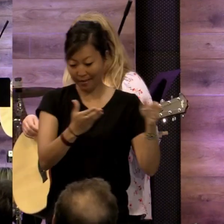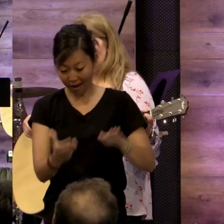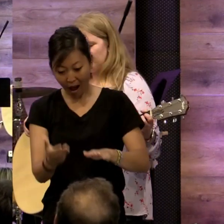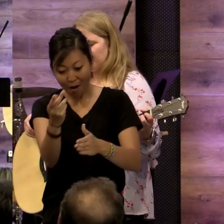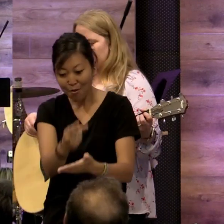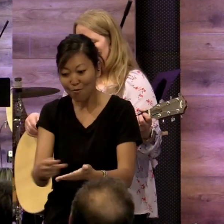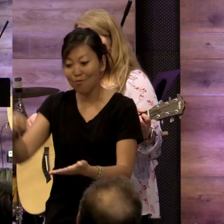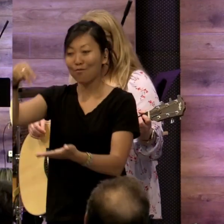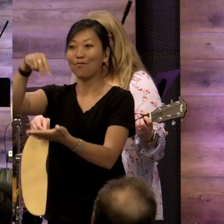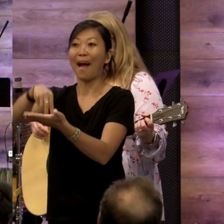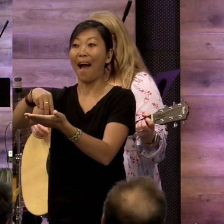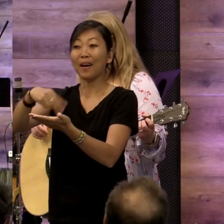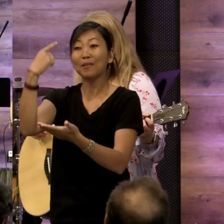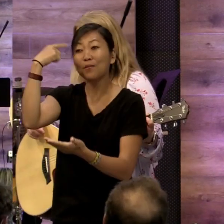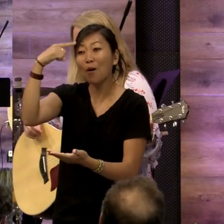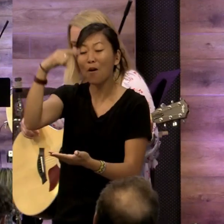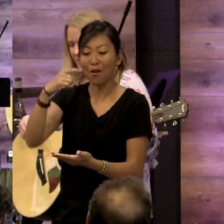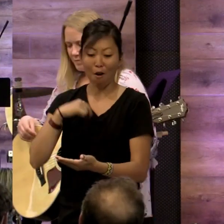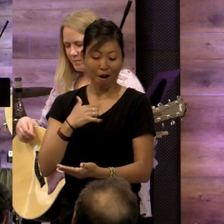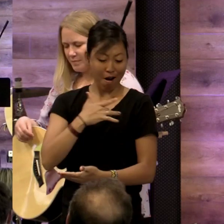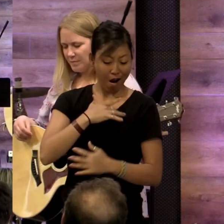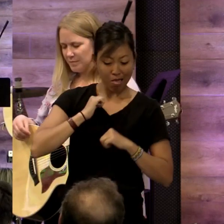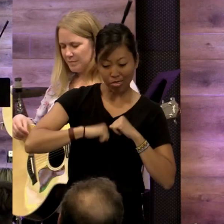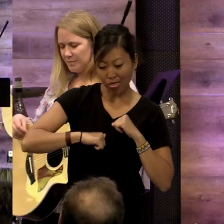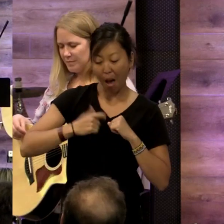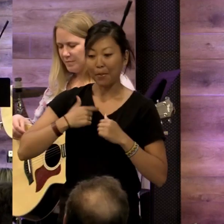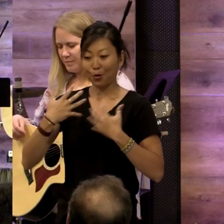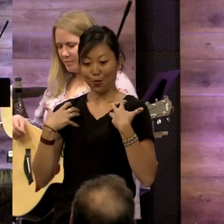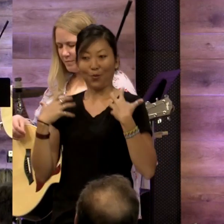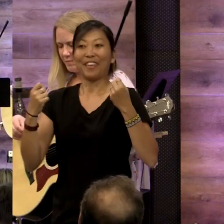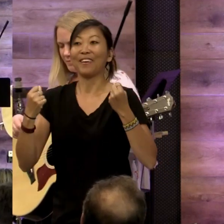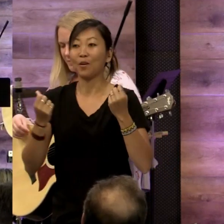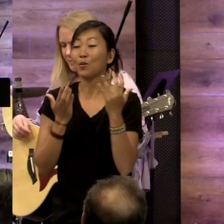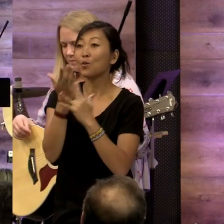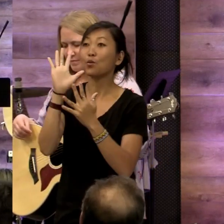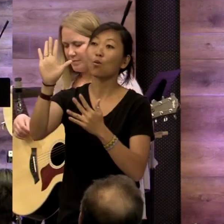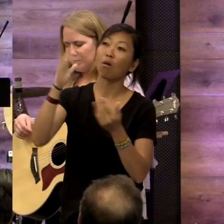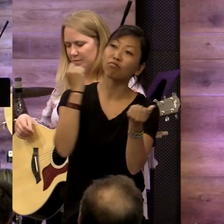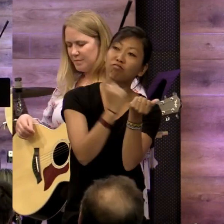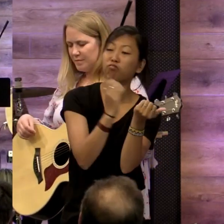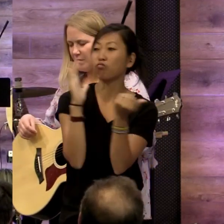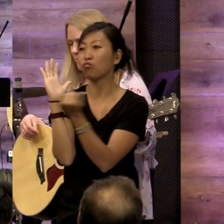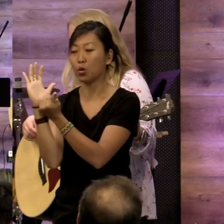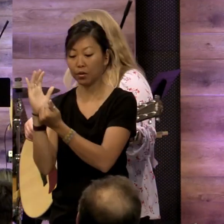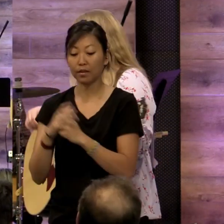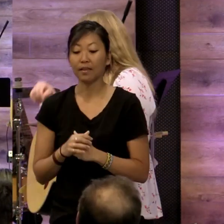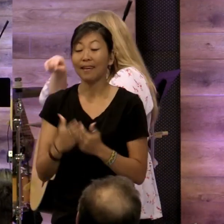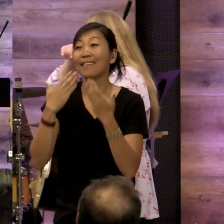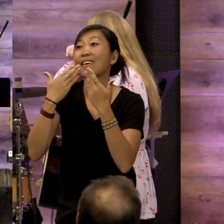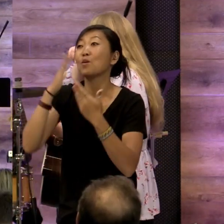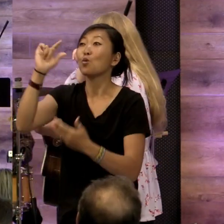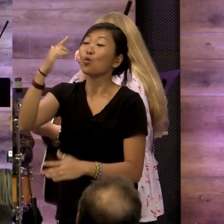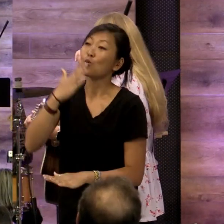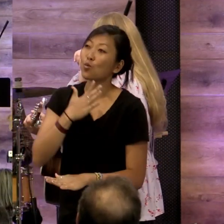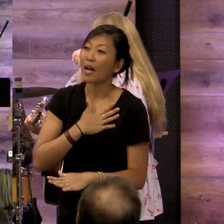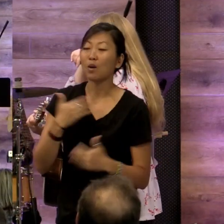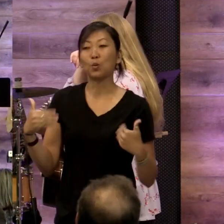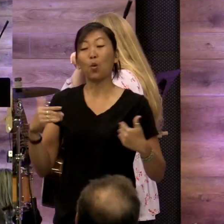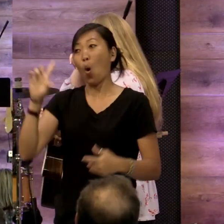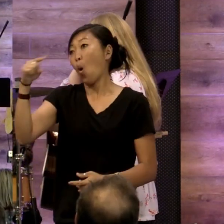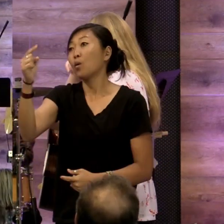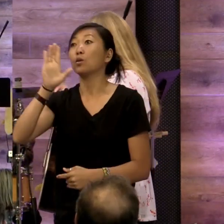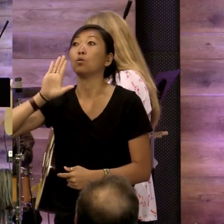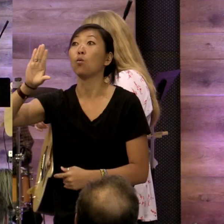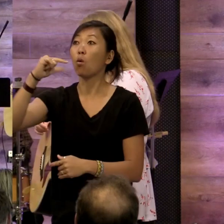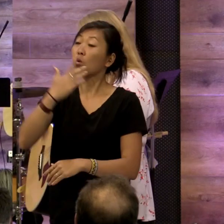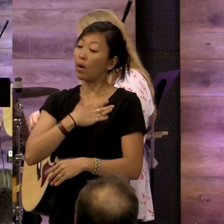again to heal us by your wounds. Thank you for grace and grace alone that allows us to come